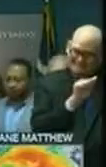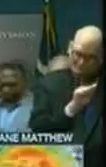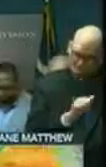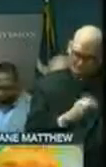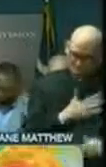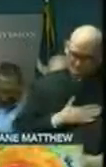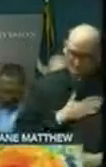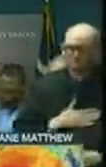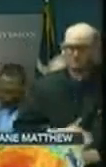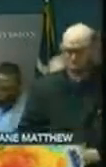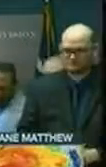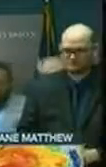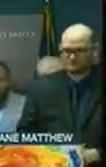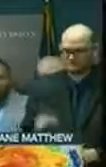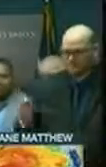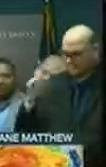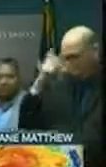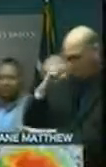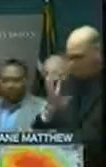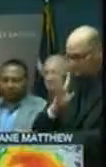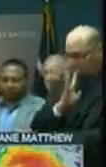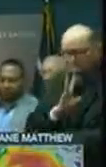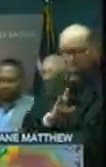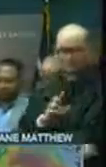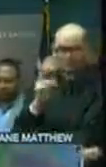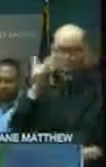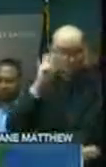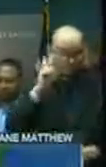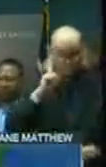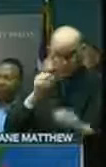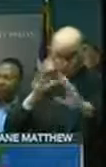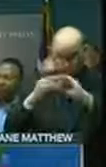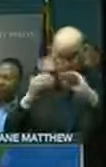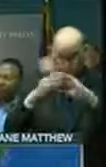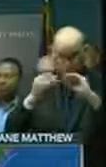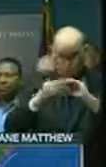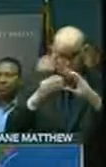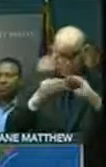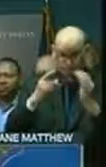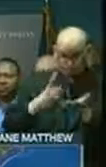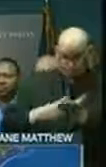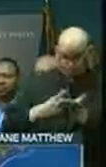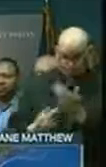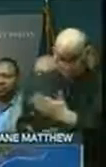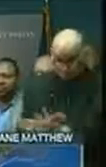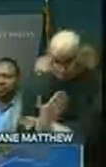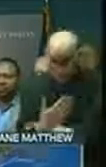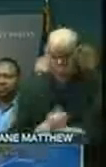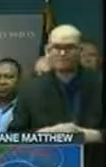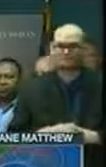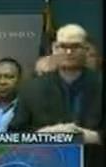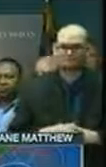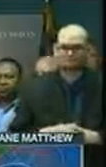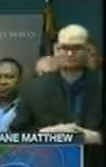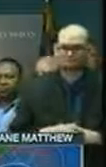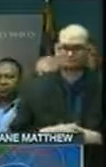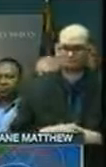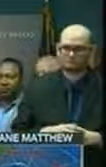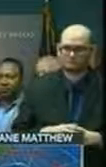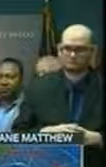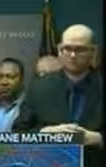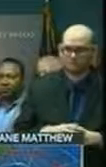So you've now heard what we discussed this morning, which is the storm, as we hoped it would relieve a